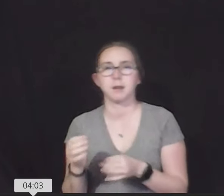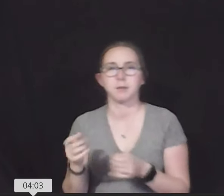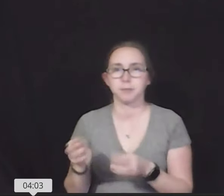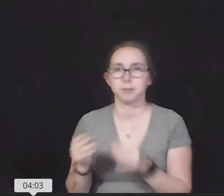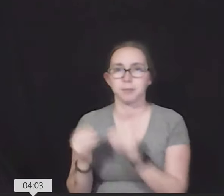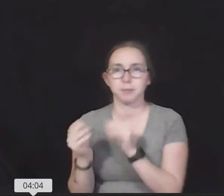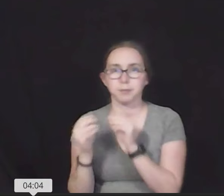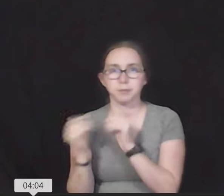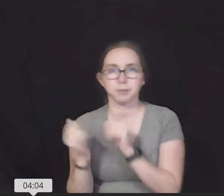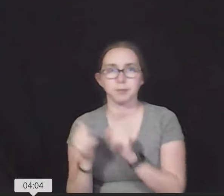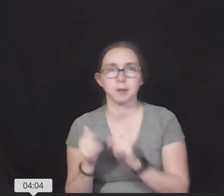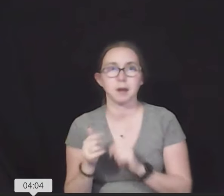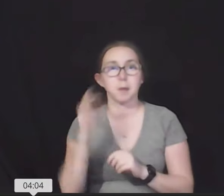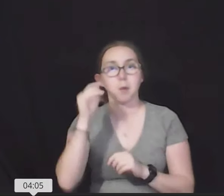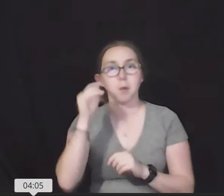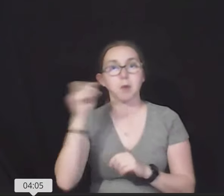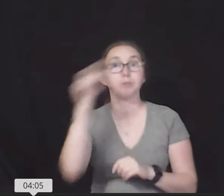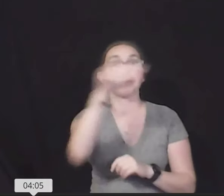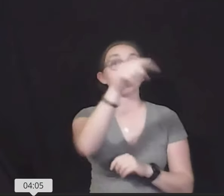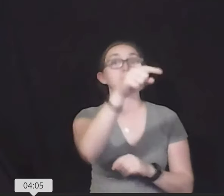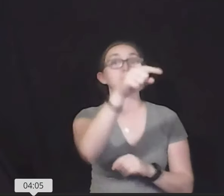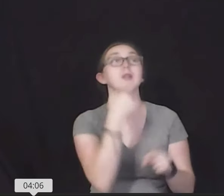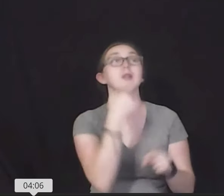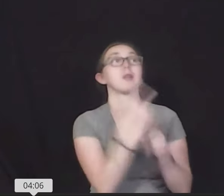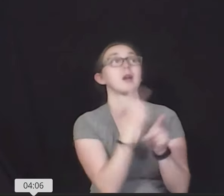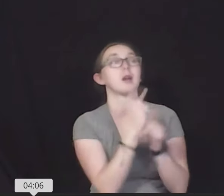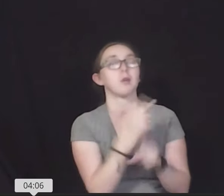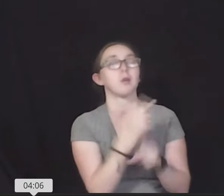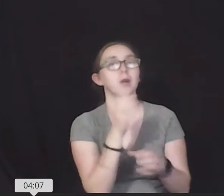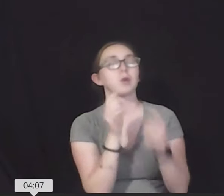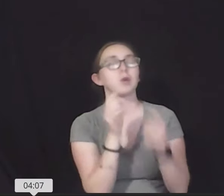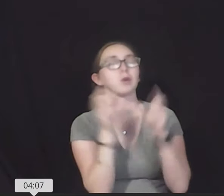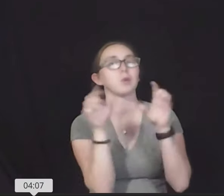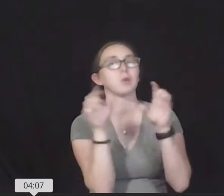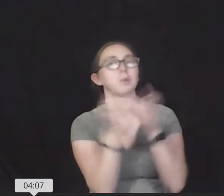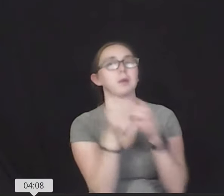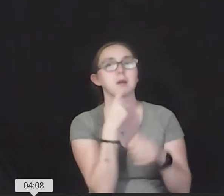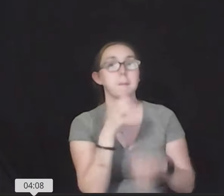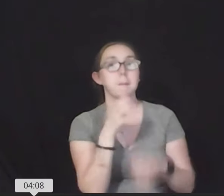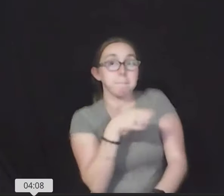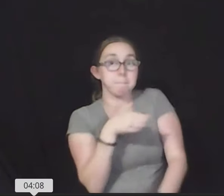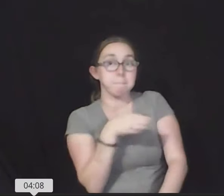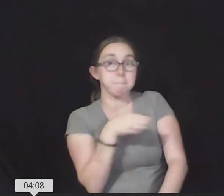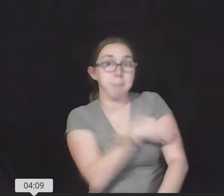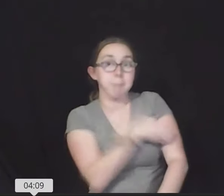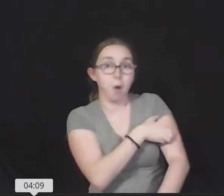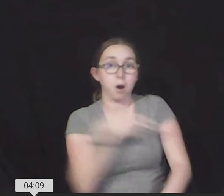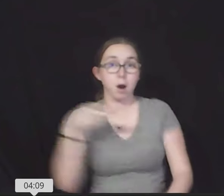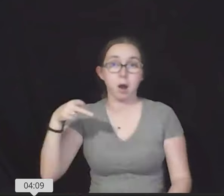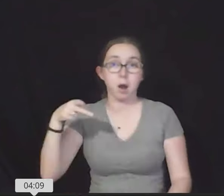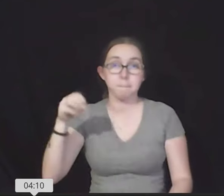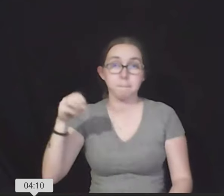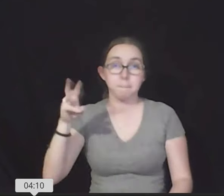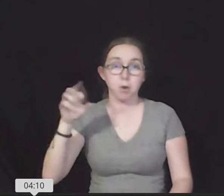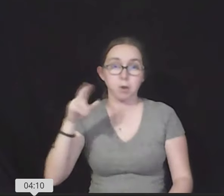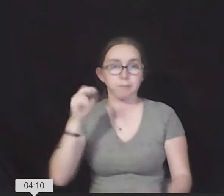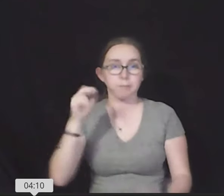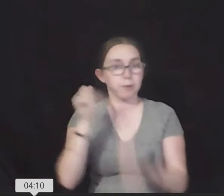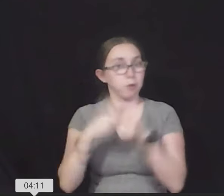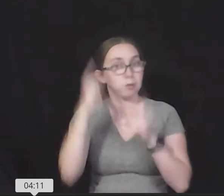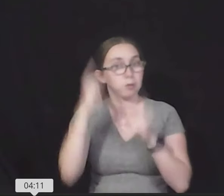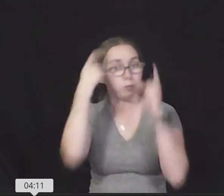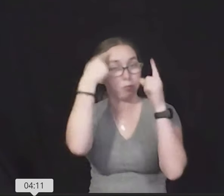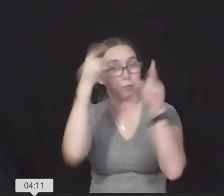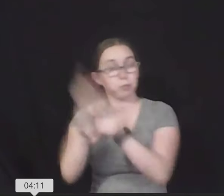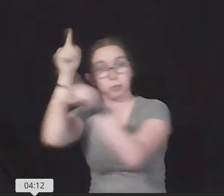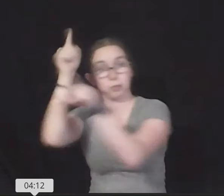I think these boys in the back are saying it correct. Cade, what did your little group say? Power. Power? Is that what everyone else said? I said that